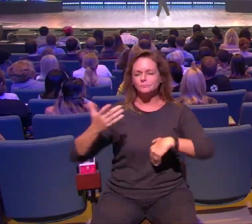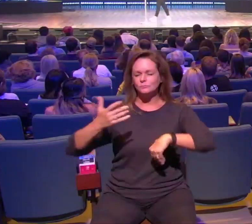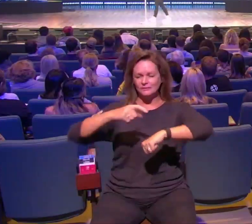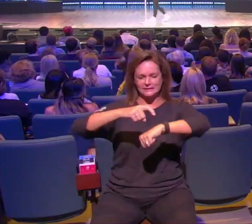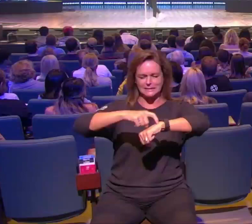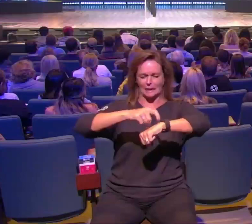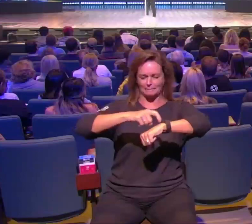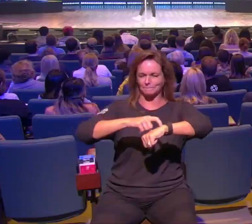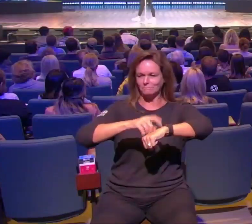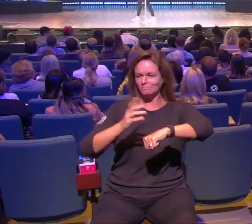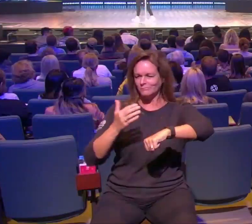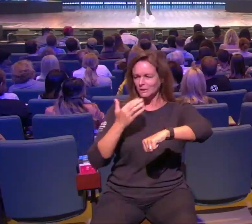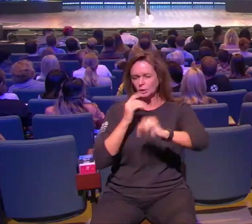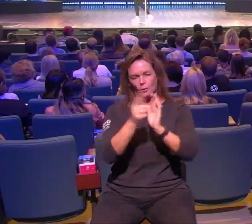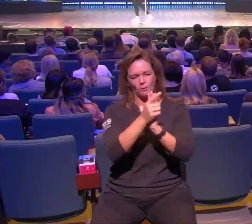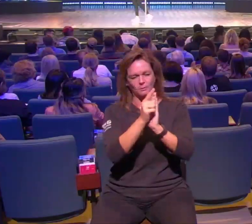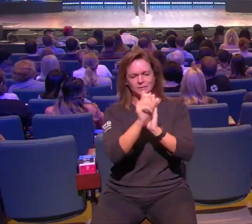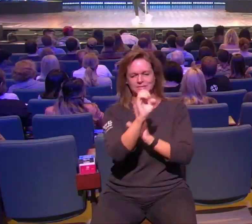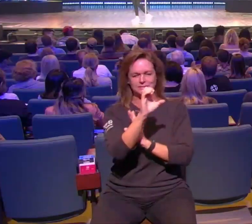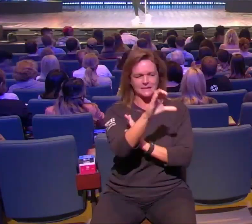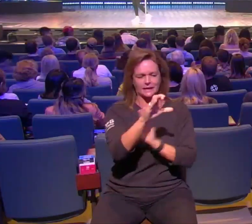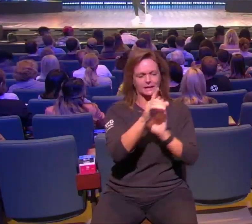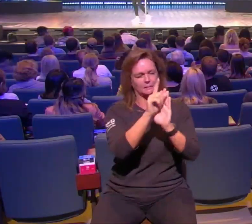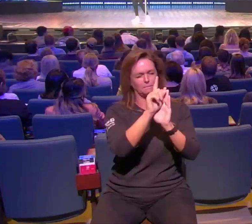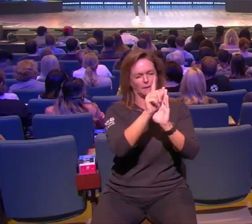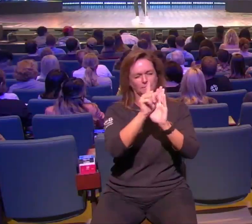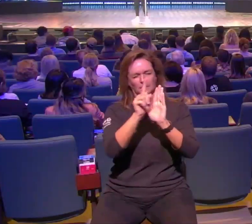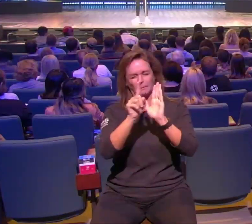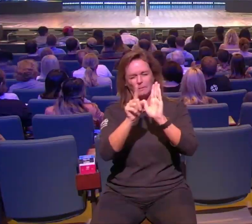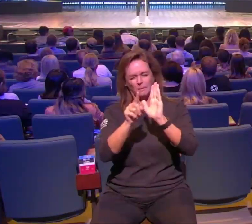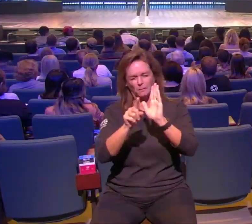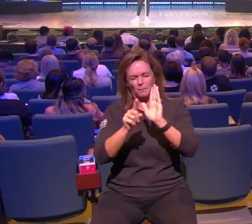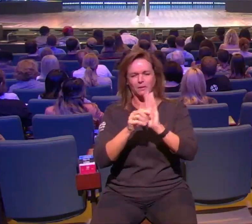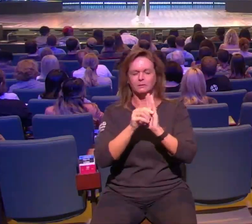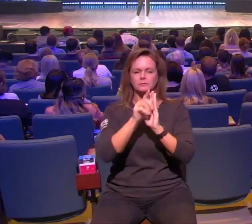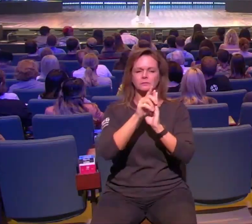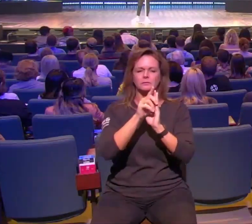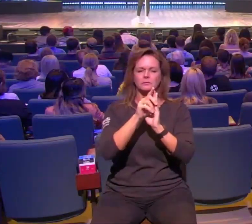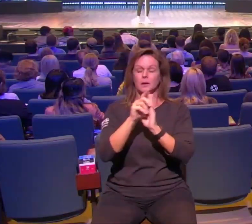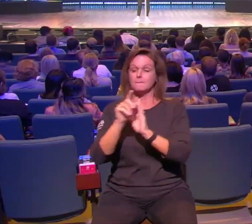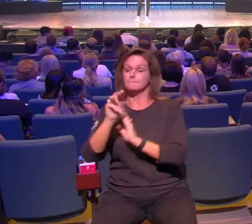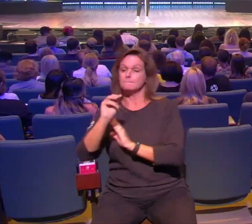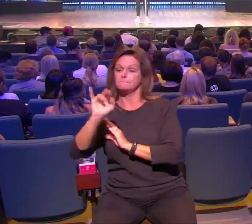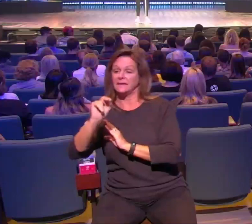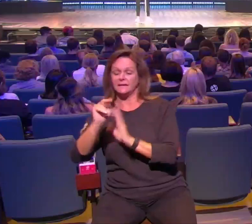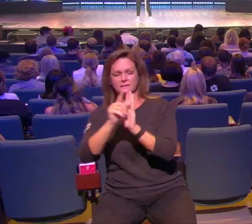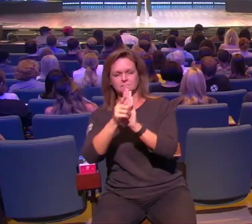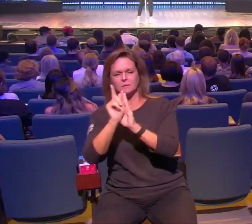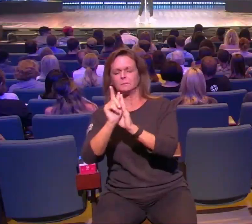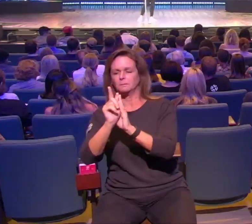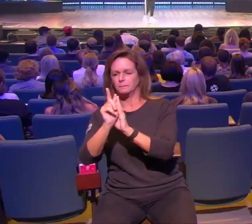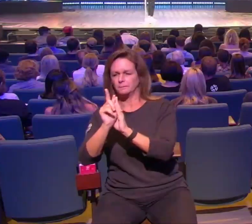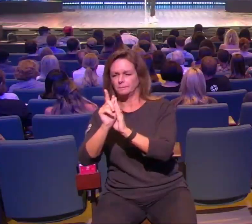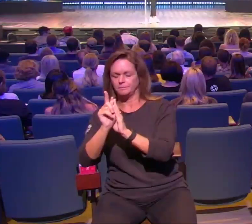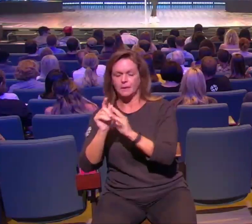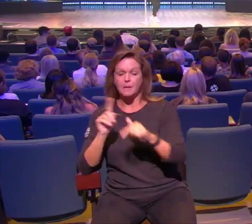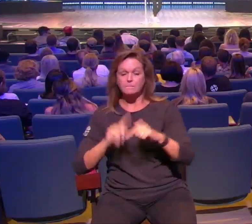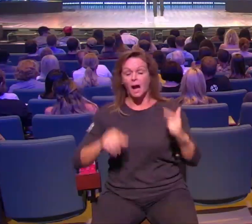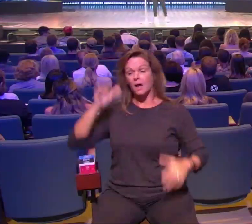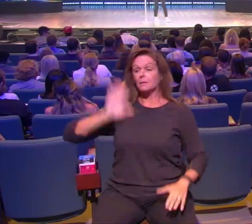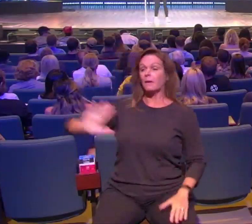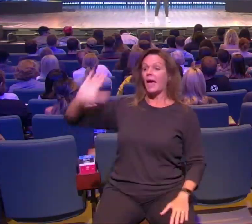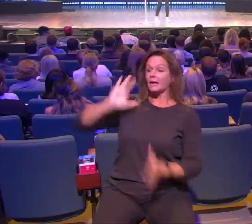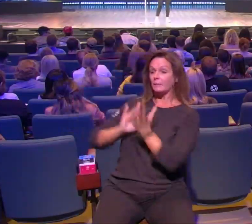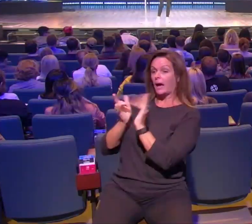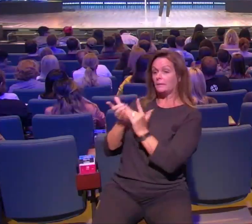Greek language, which is what the New Testament was written in originally, there's actually two words for the word time. There's chronos time,